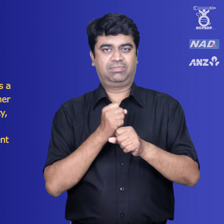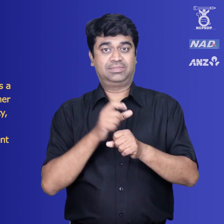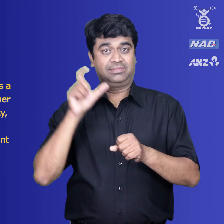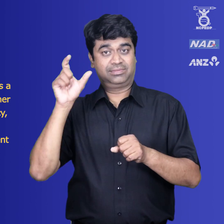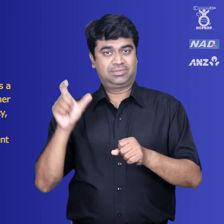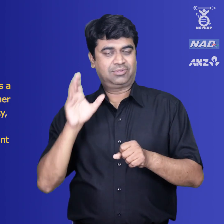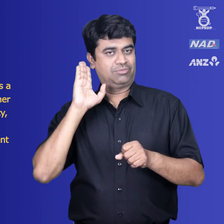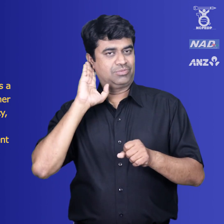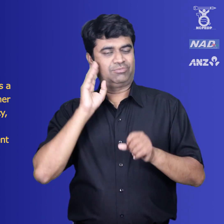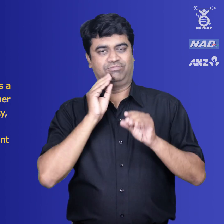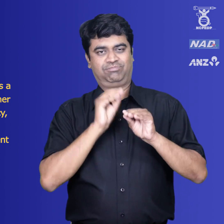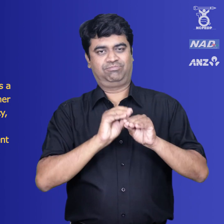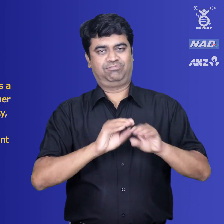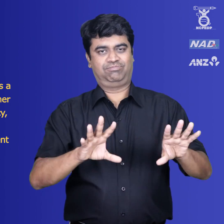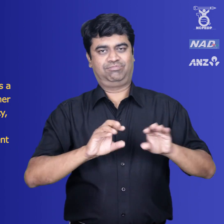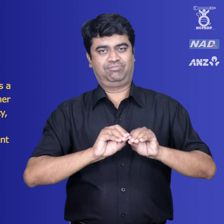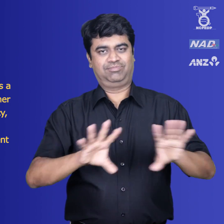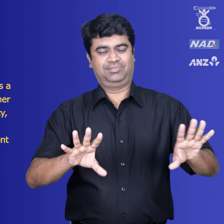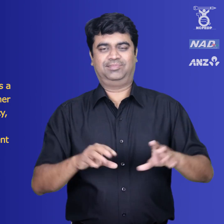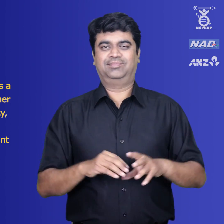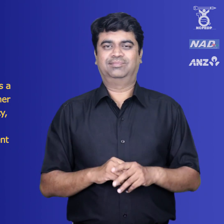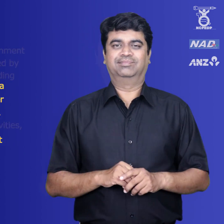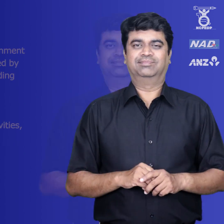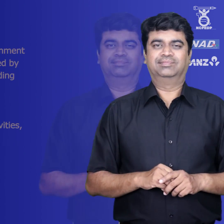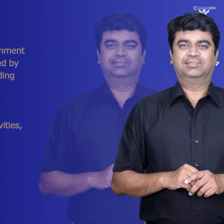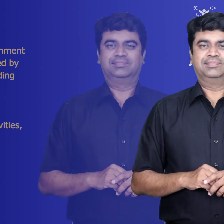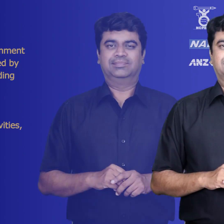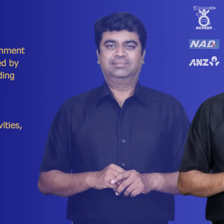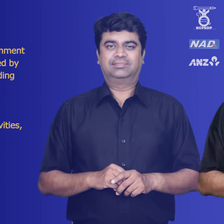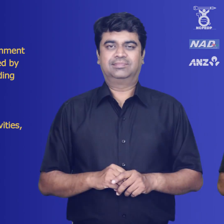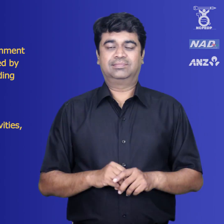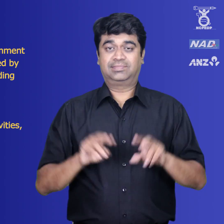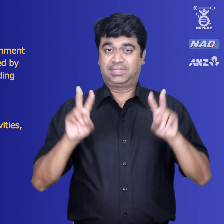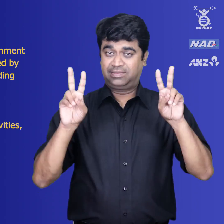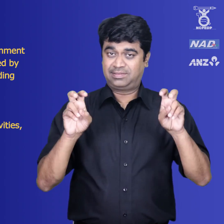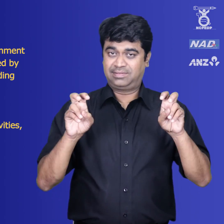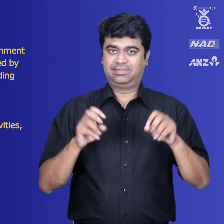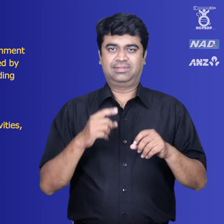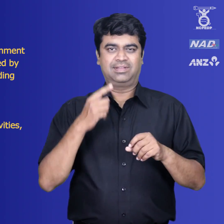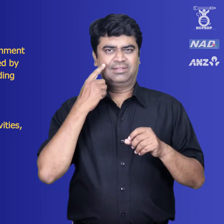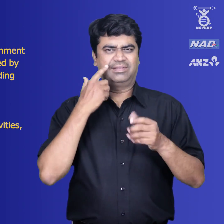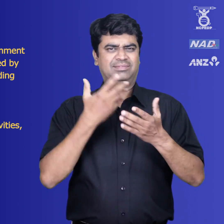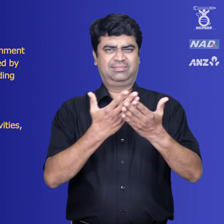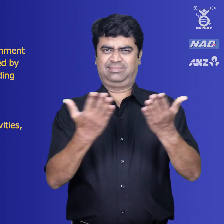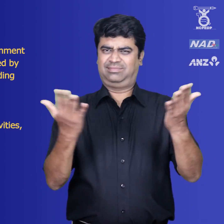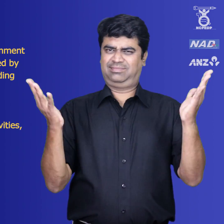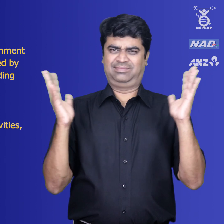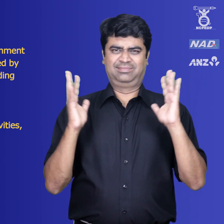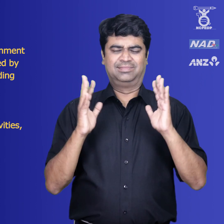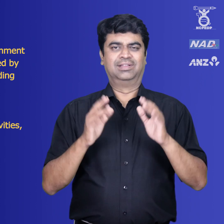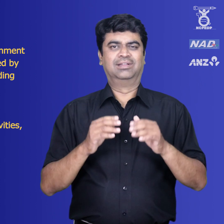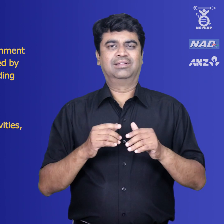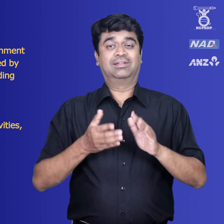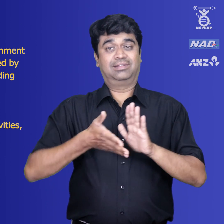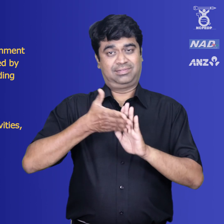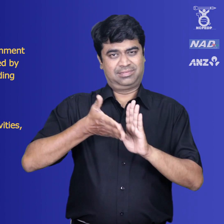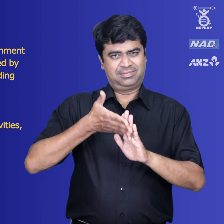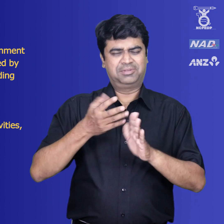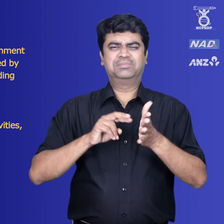government may, by notification, specify. Public building means